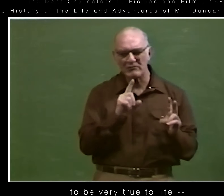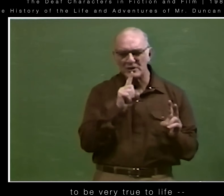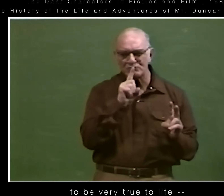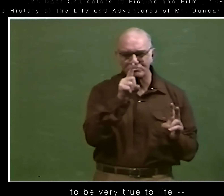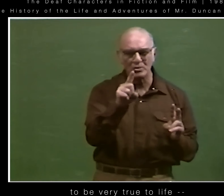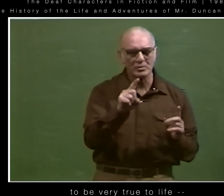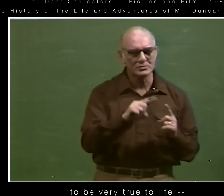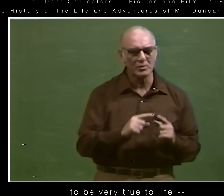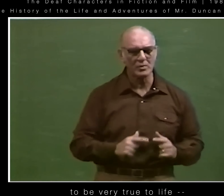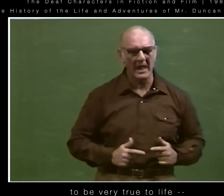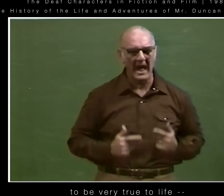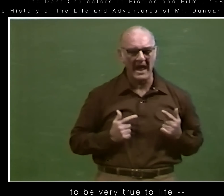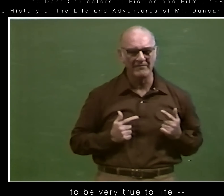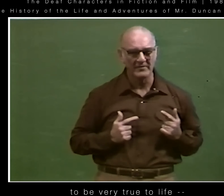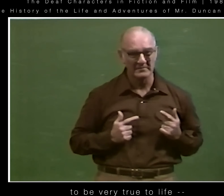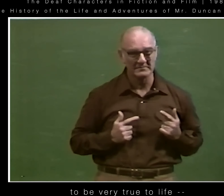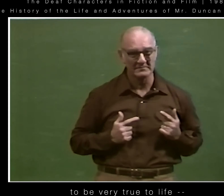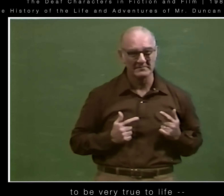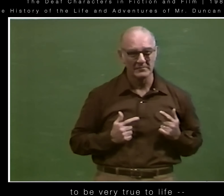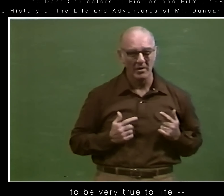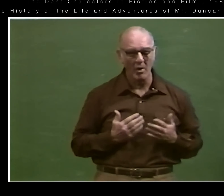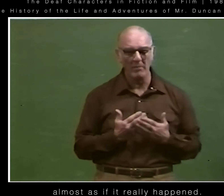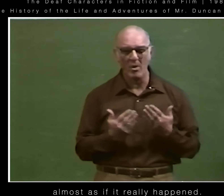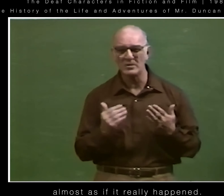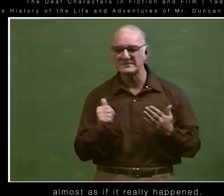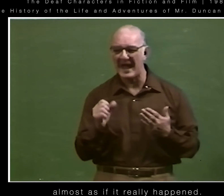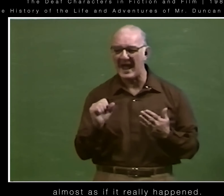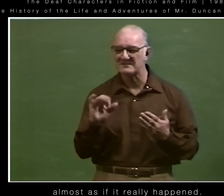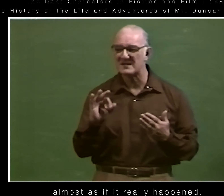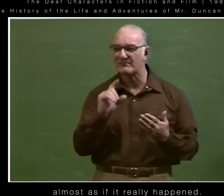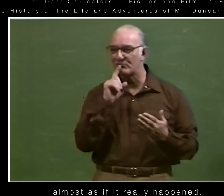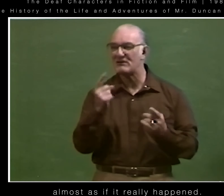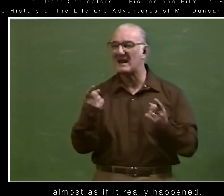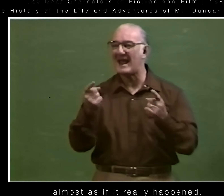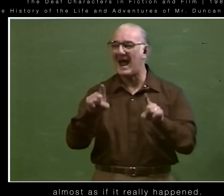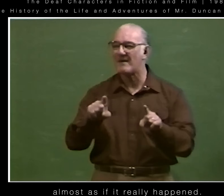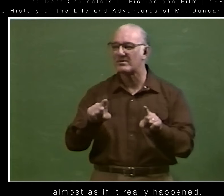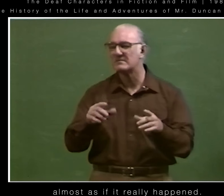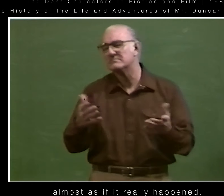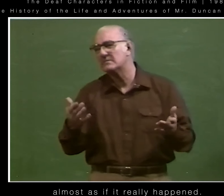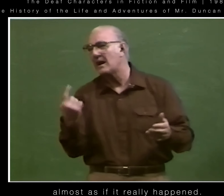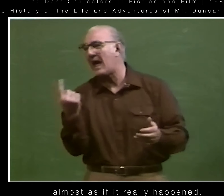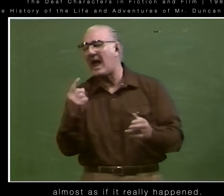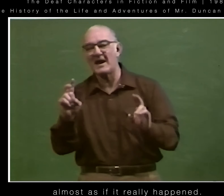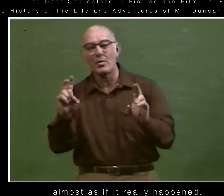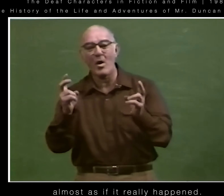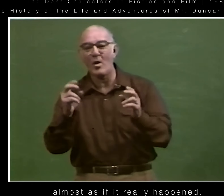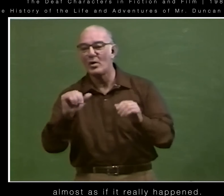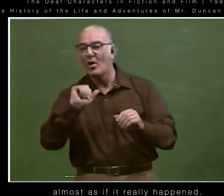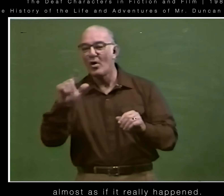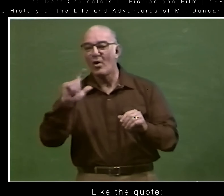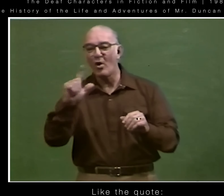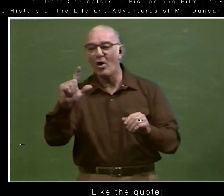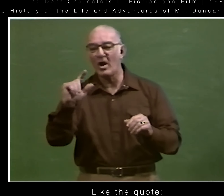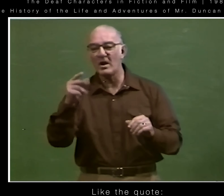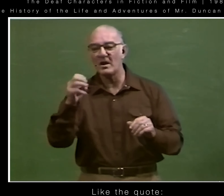very true to life. Almost as if it really happened. I quote, all